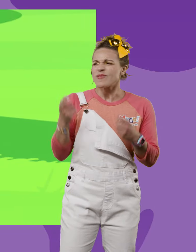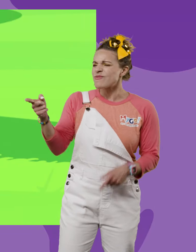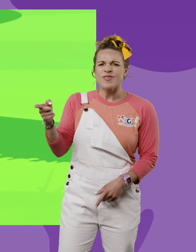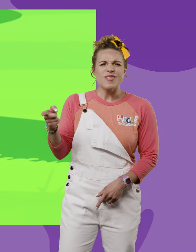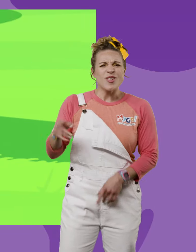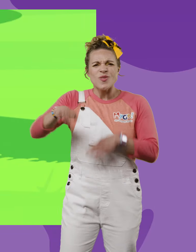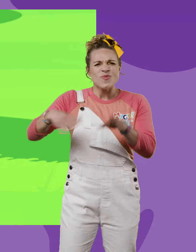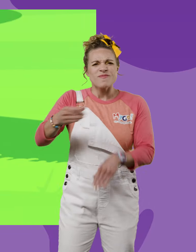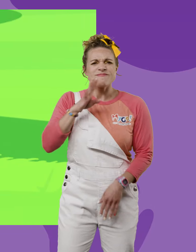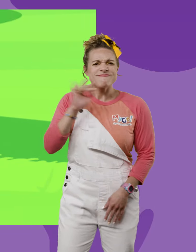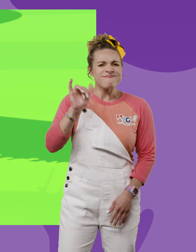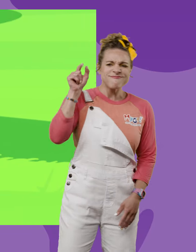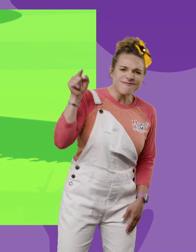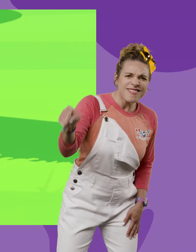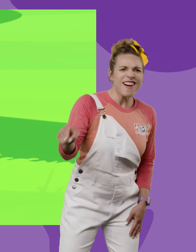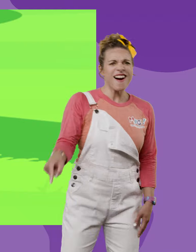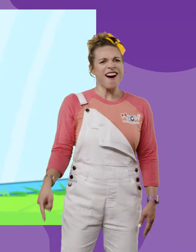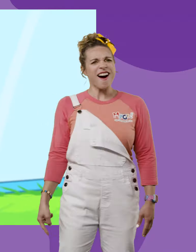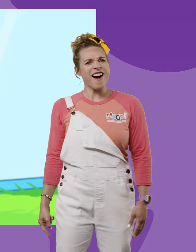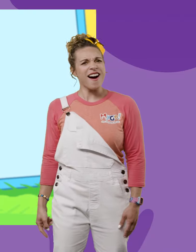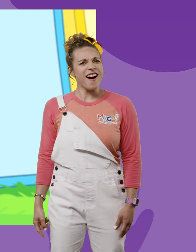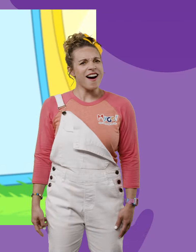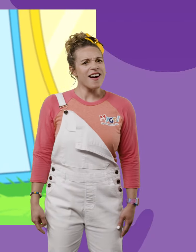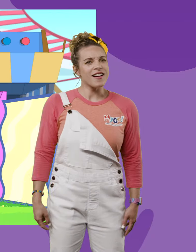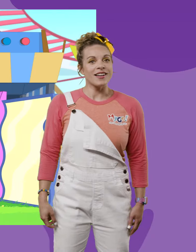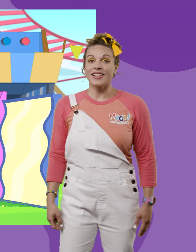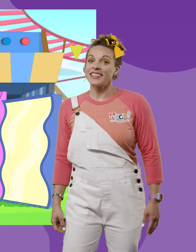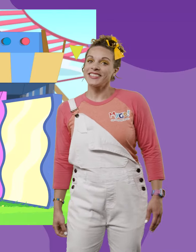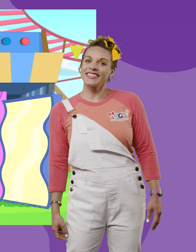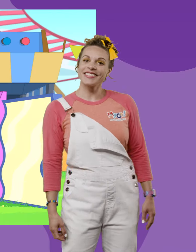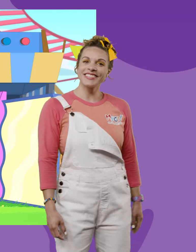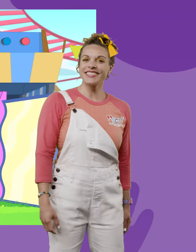I want one that walks and talks like that!